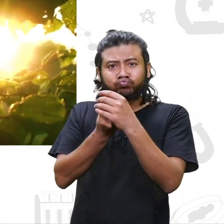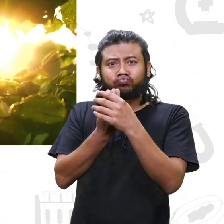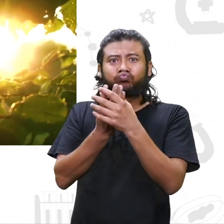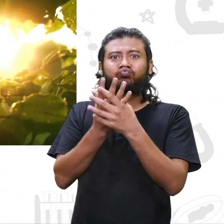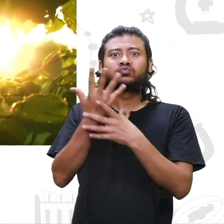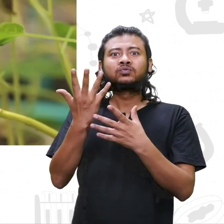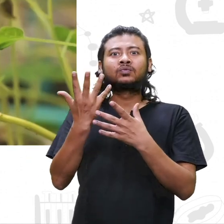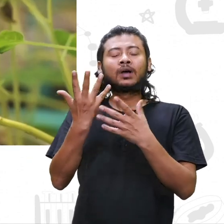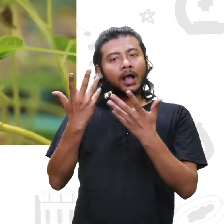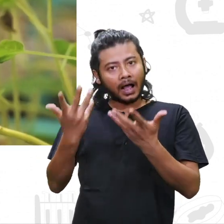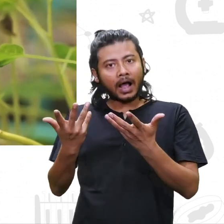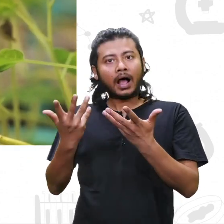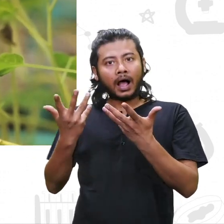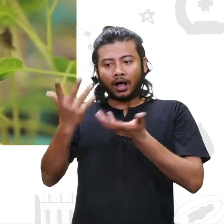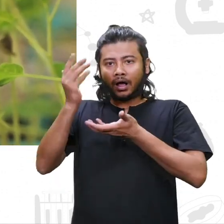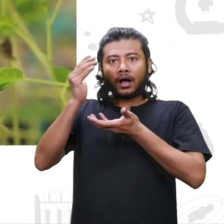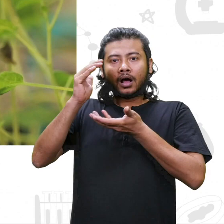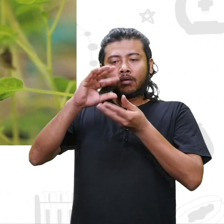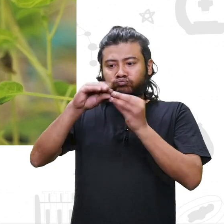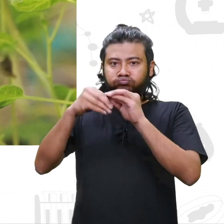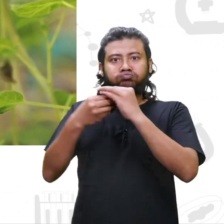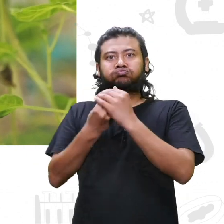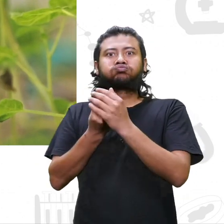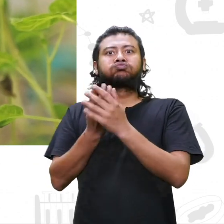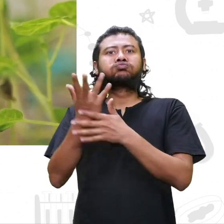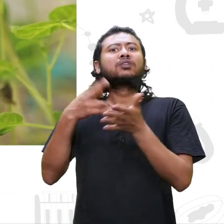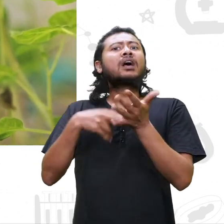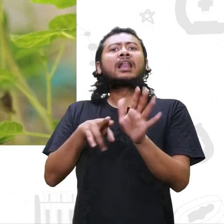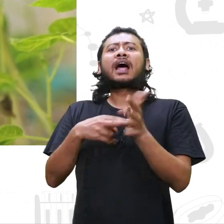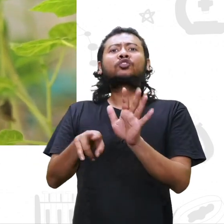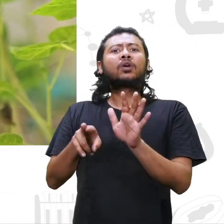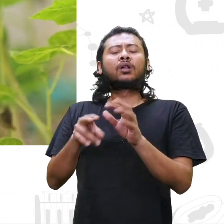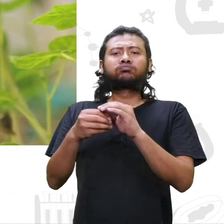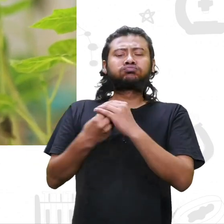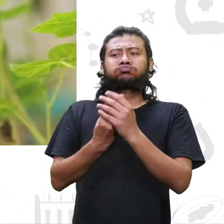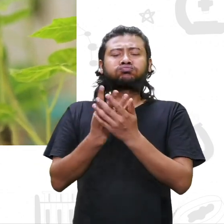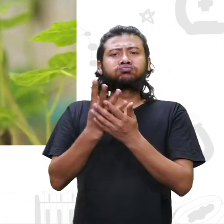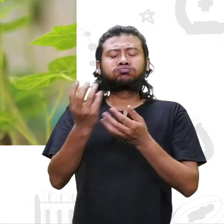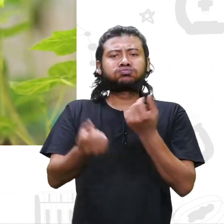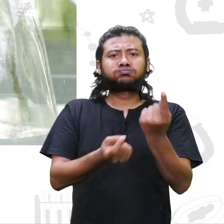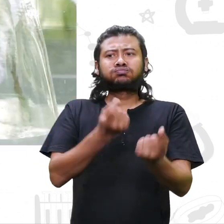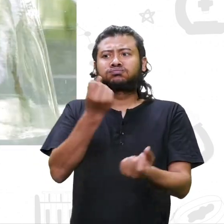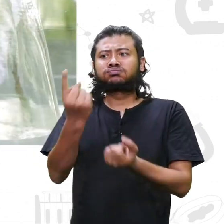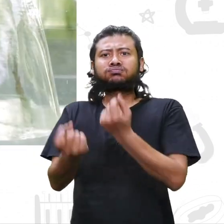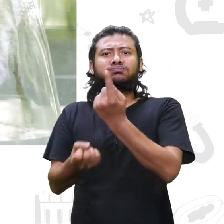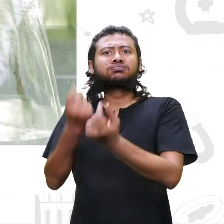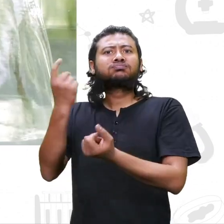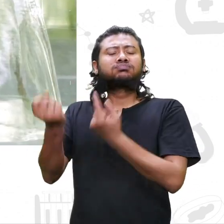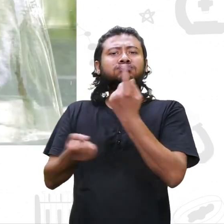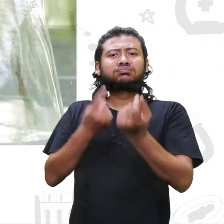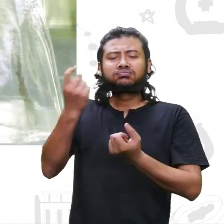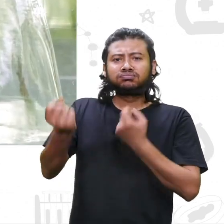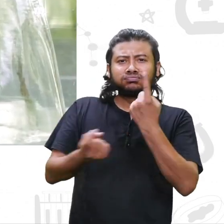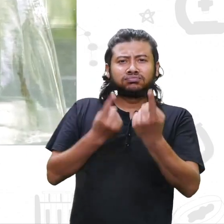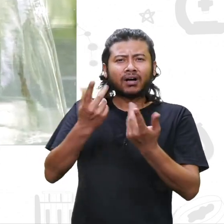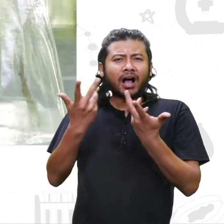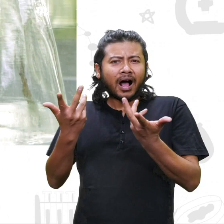creation. This natural connection is getting more and more stronger by understanding the magical characteristics